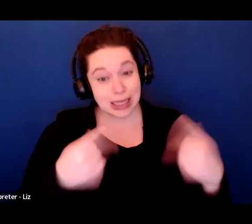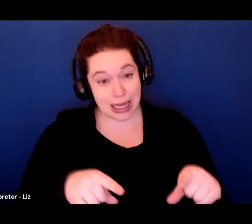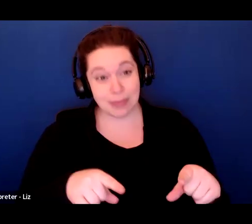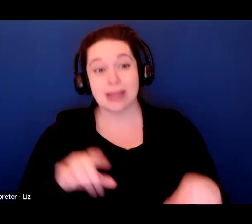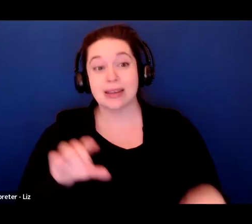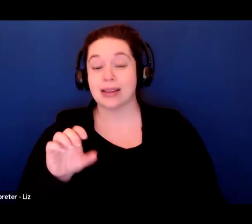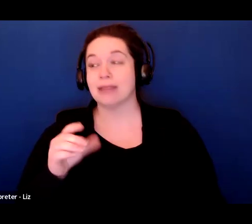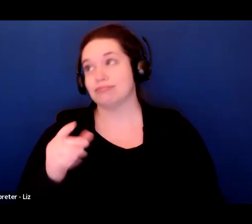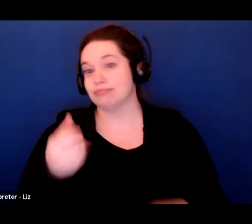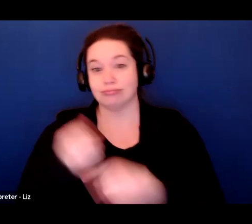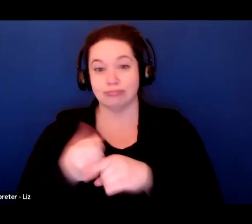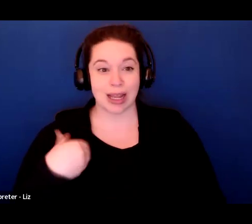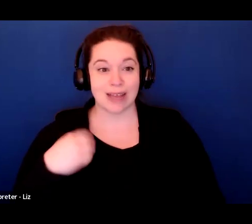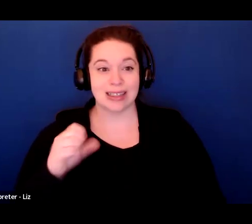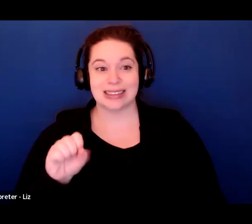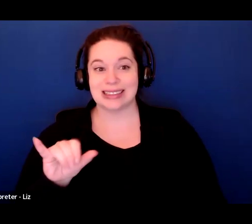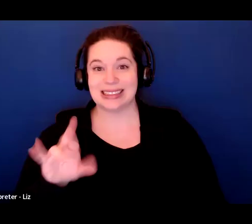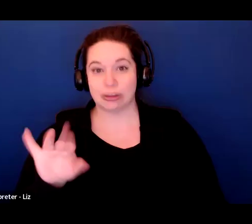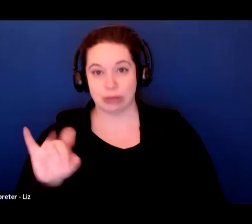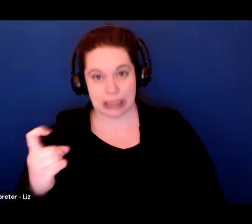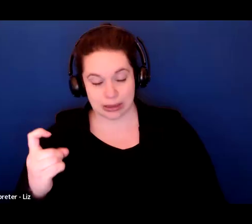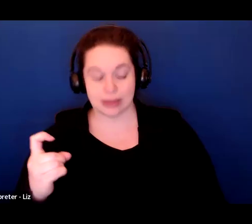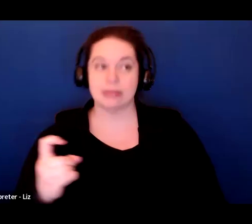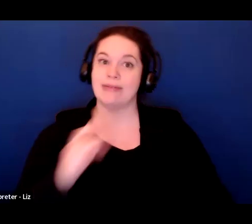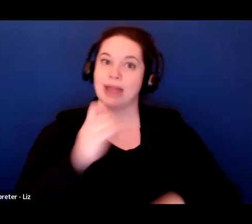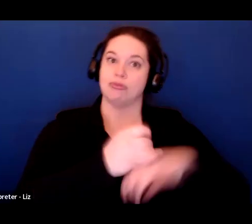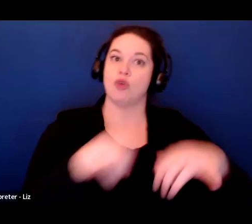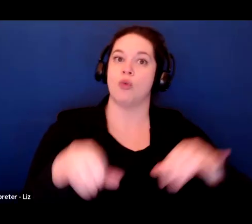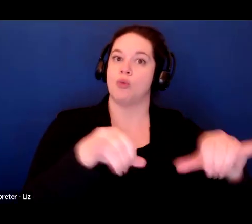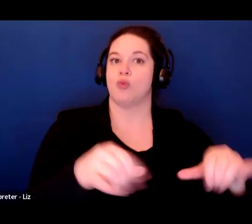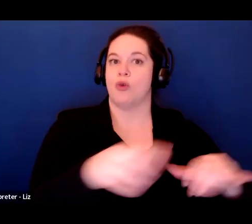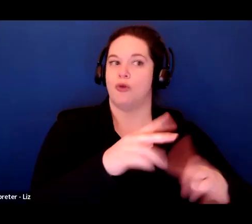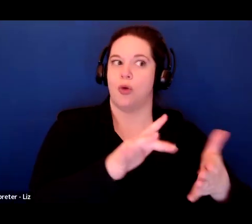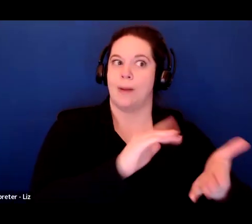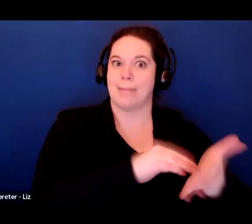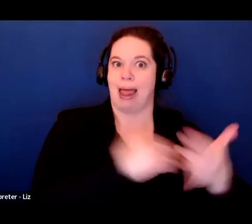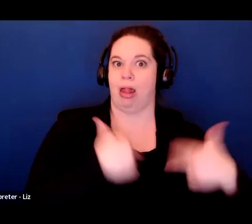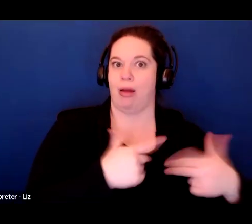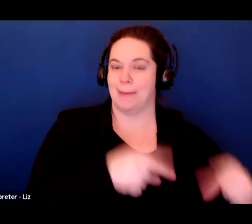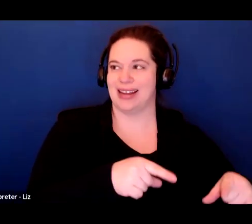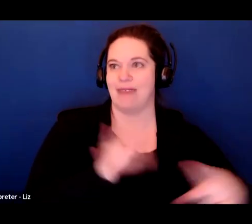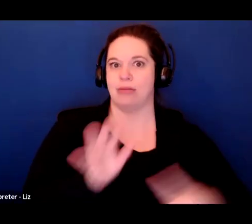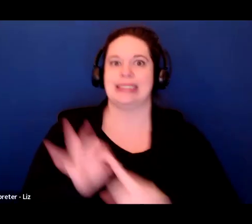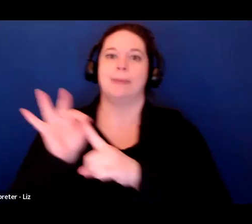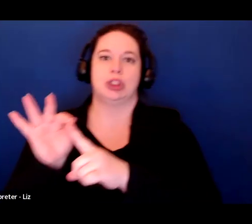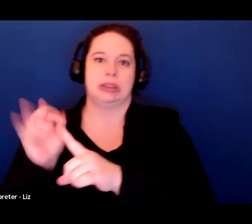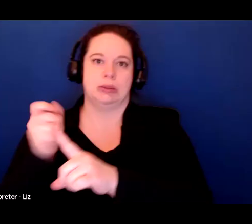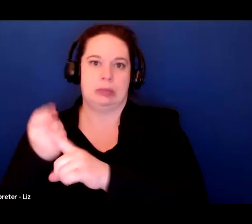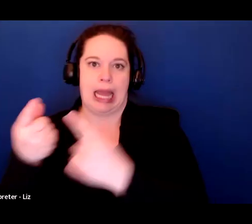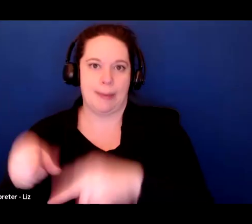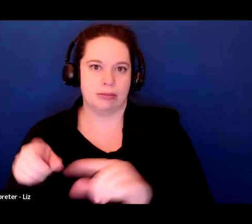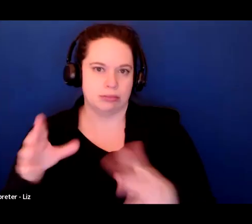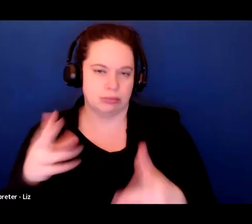For every rule of medicine, there's except for this case. So I wanted to bring that up because I had said